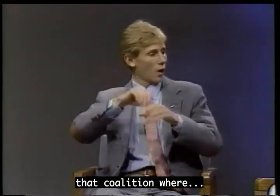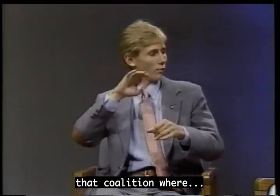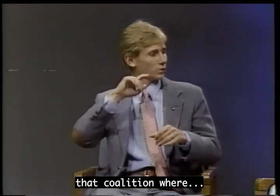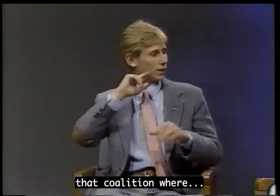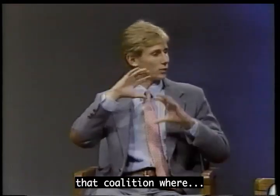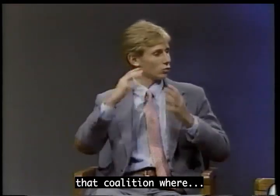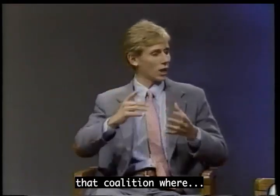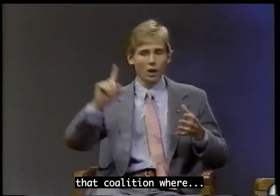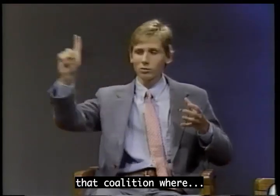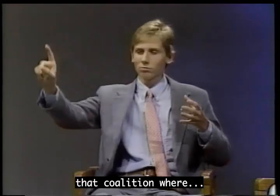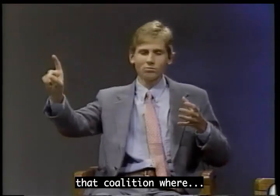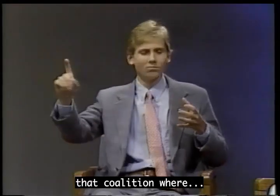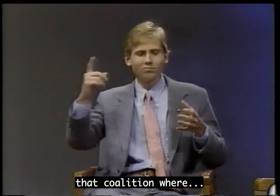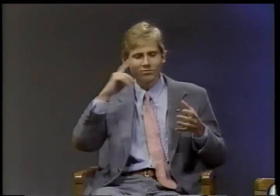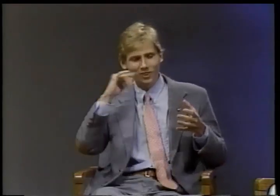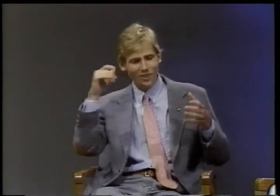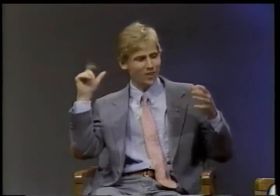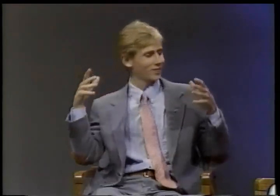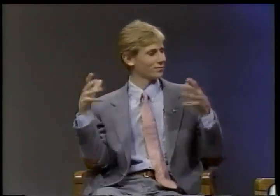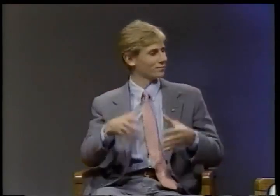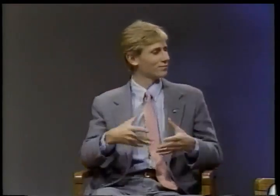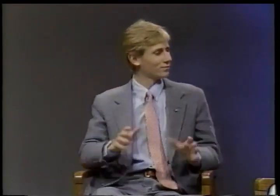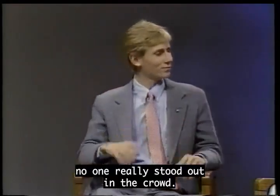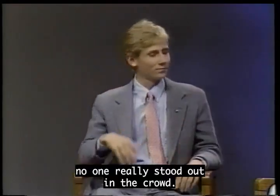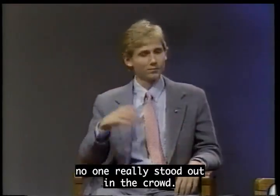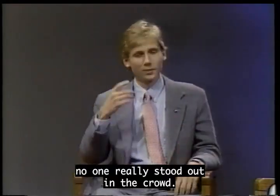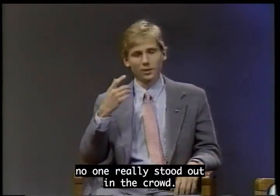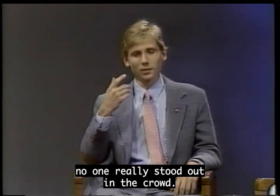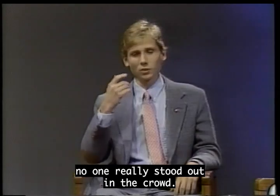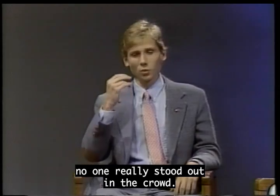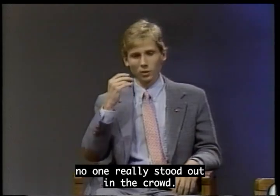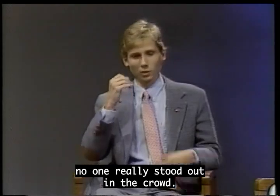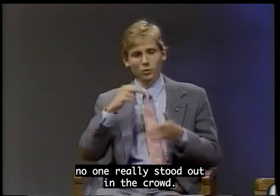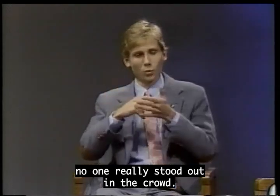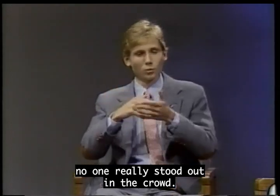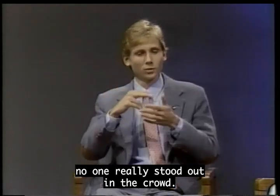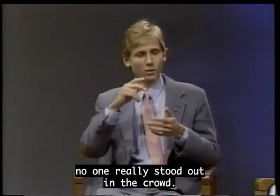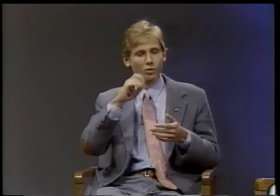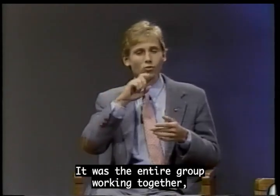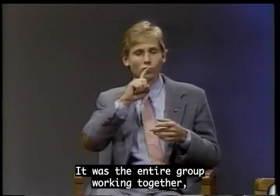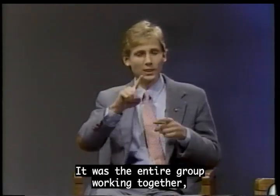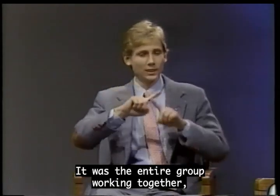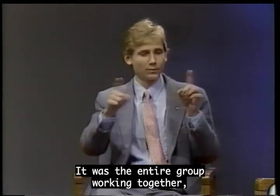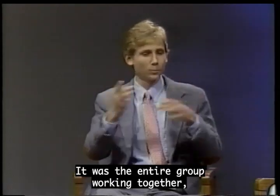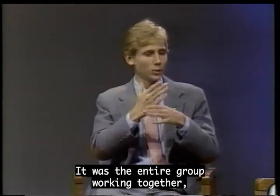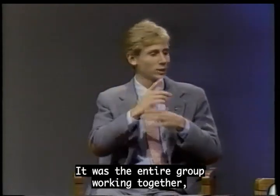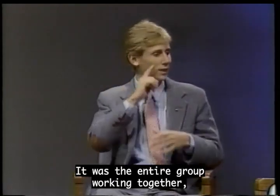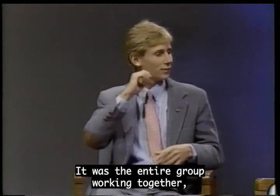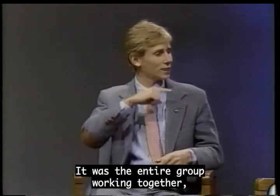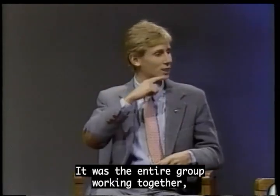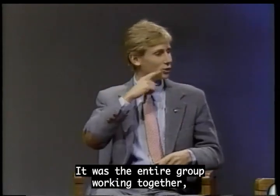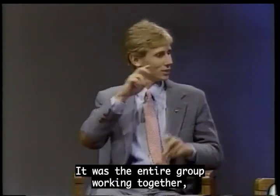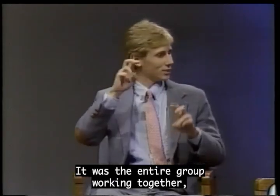coalition where no one really stood out in the crowd. It was the entire group working